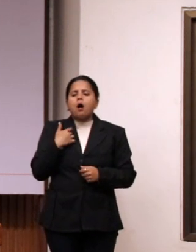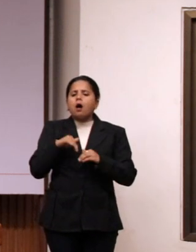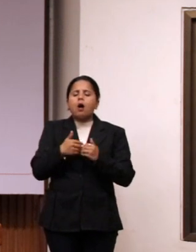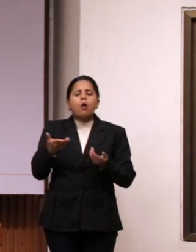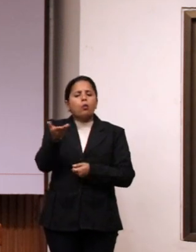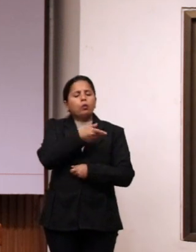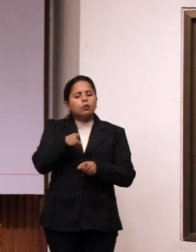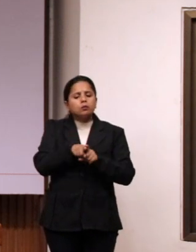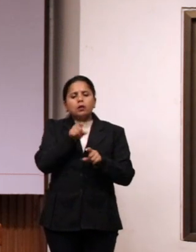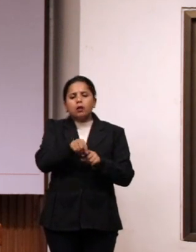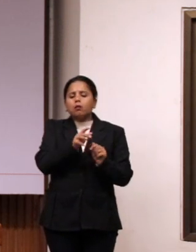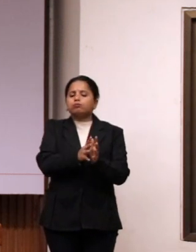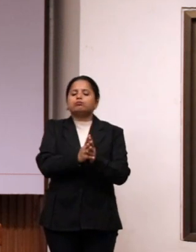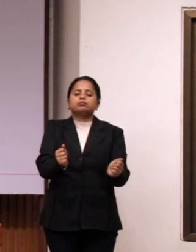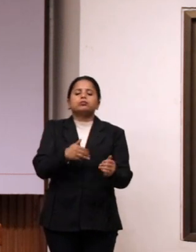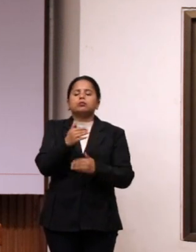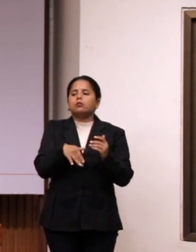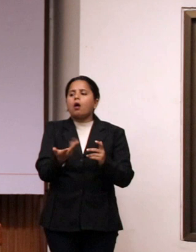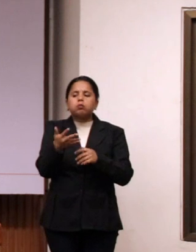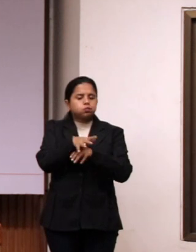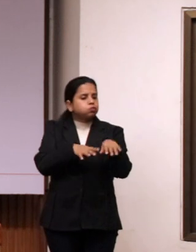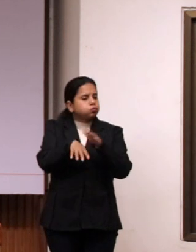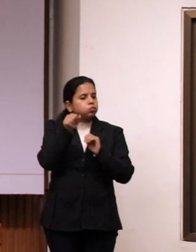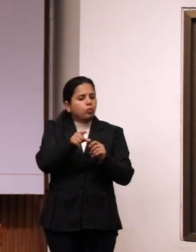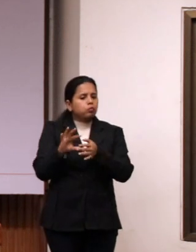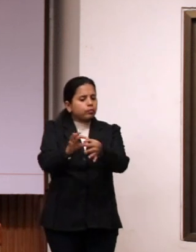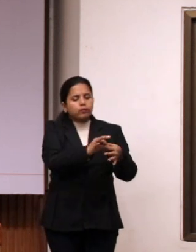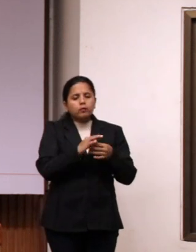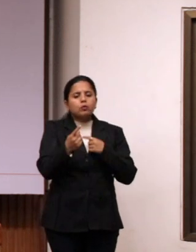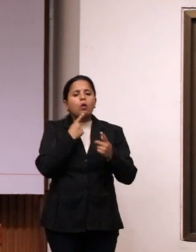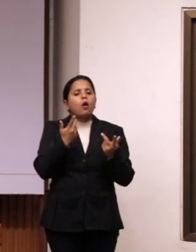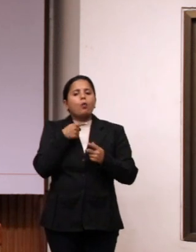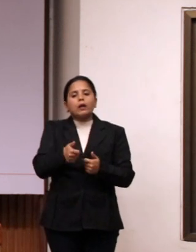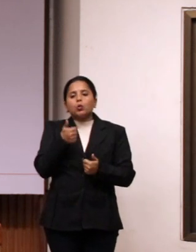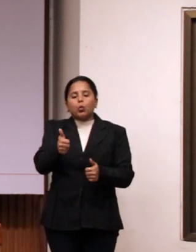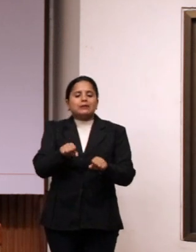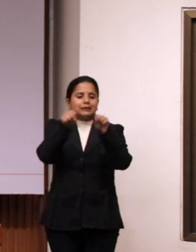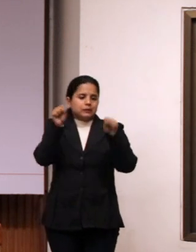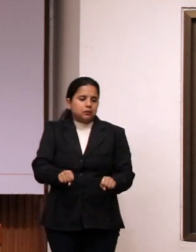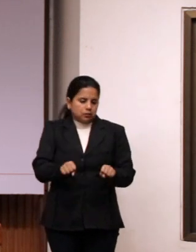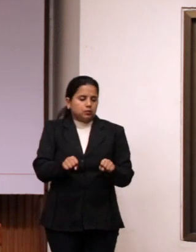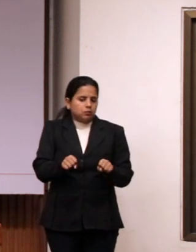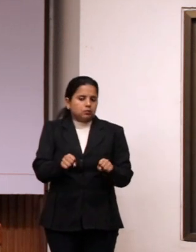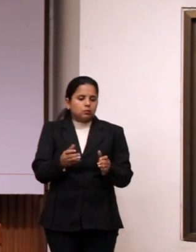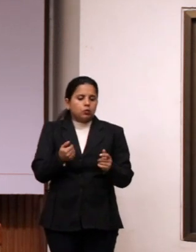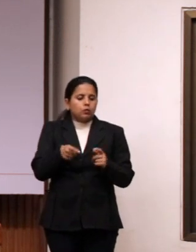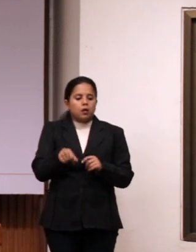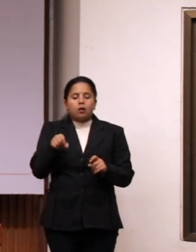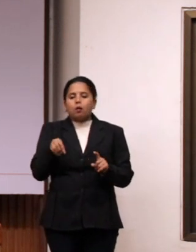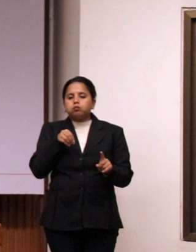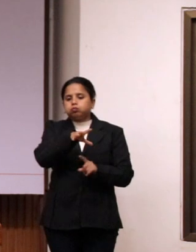how do they manage to intersect or coordinate with each other so that to form a good system and that doesn't